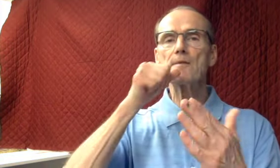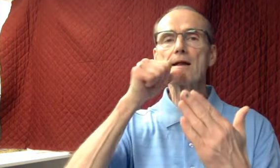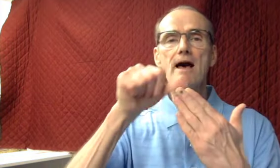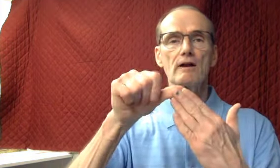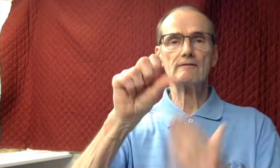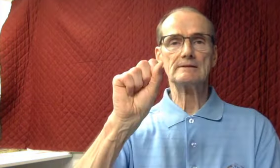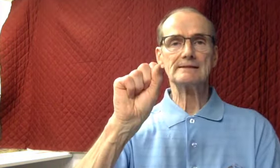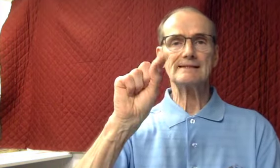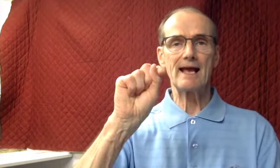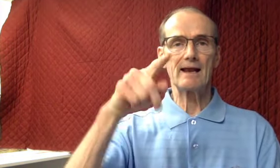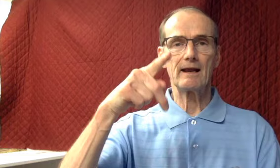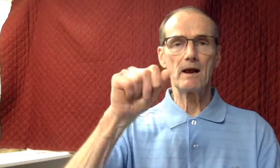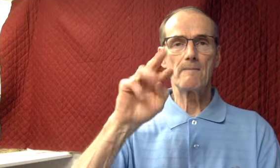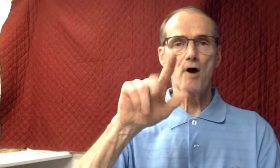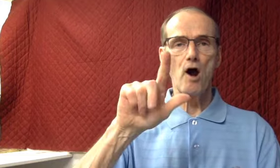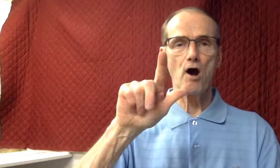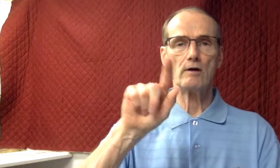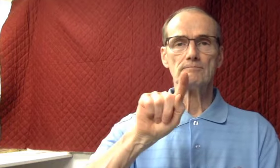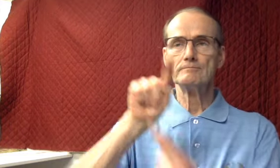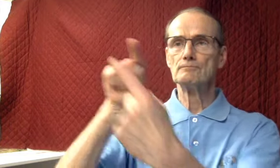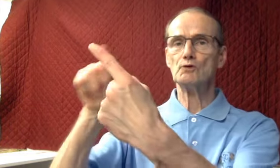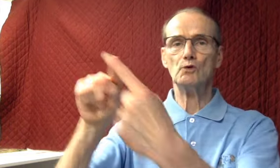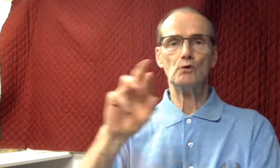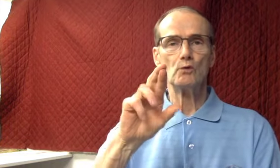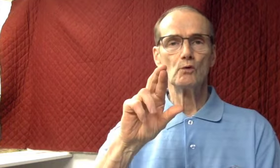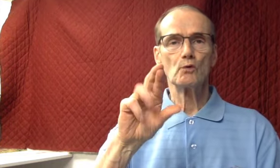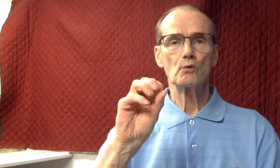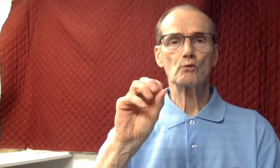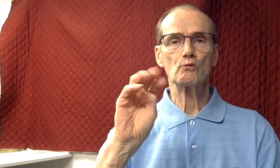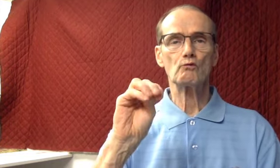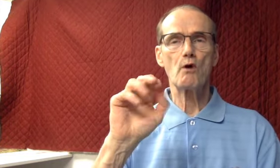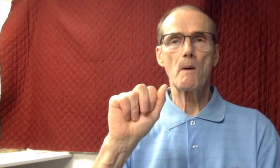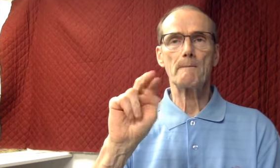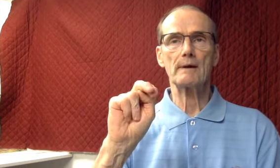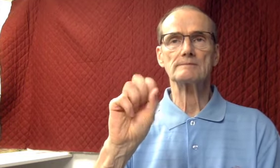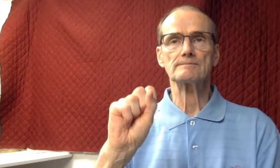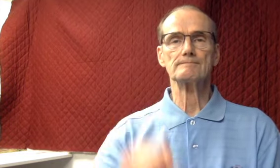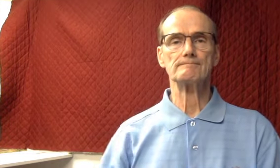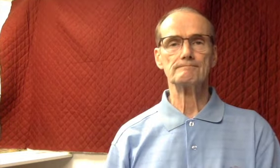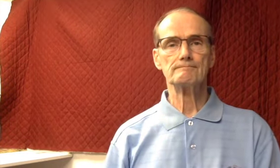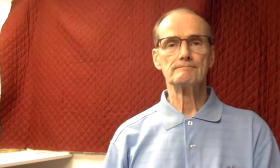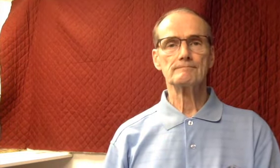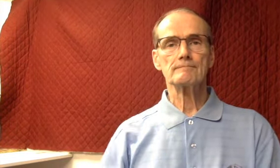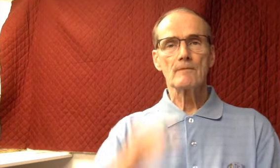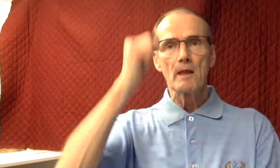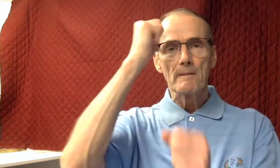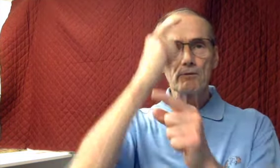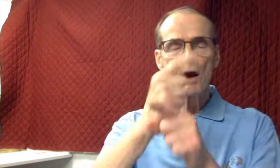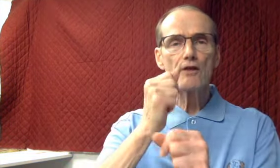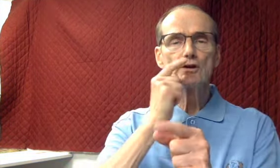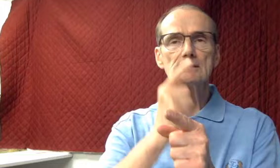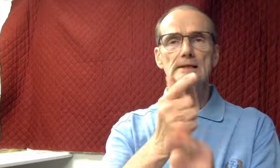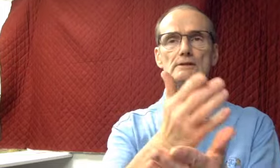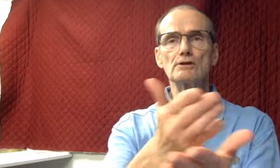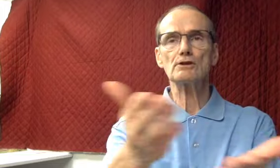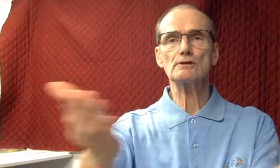A reading from the letter of St. Paul to the Romans. Brothers